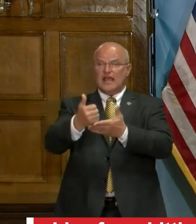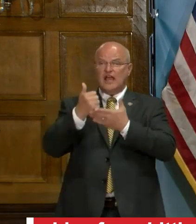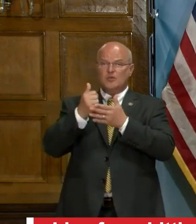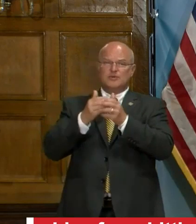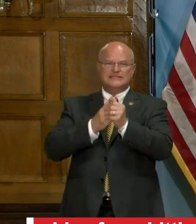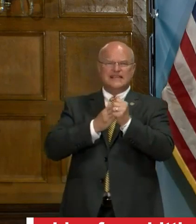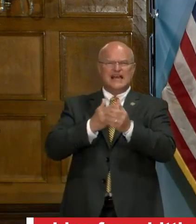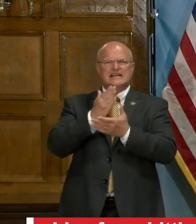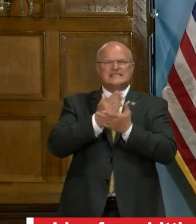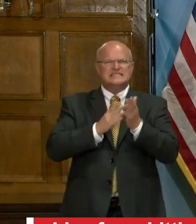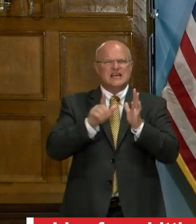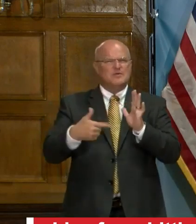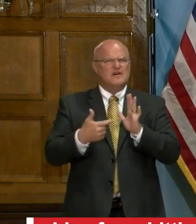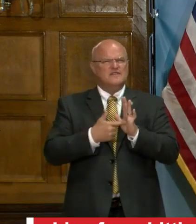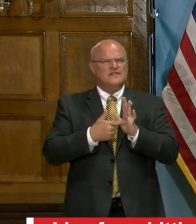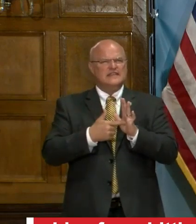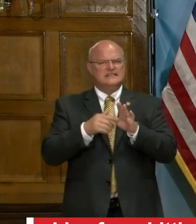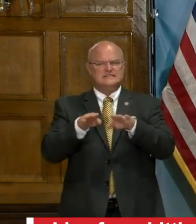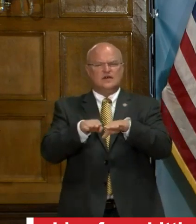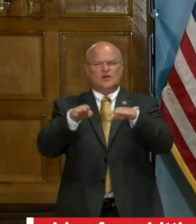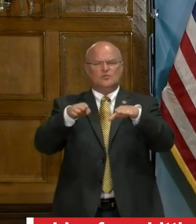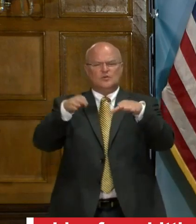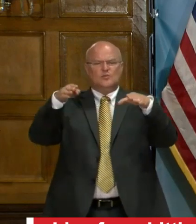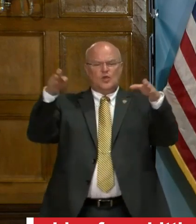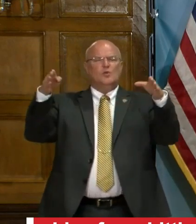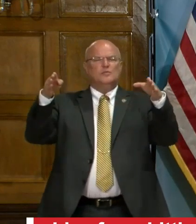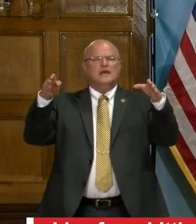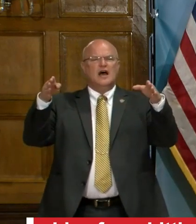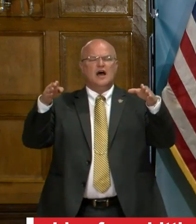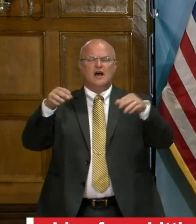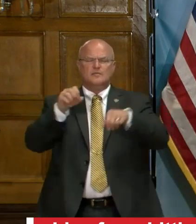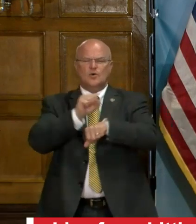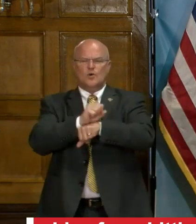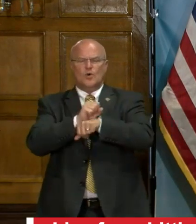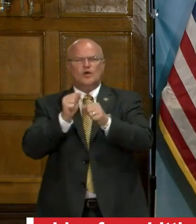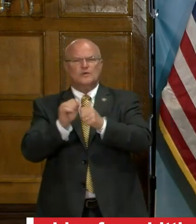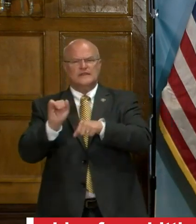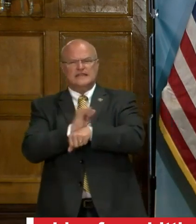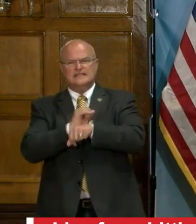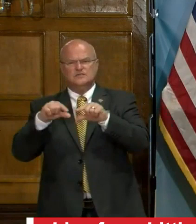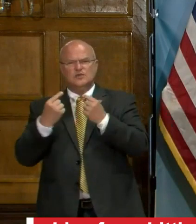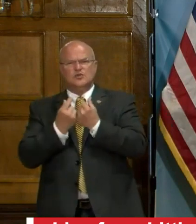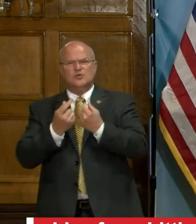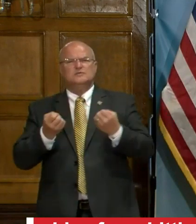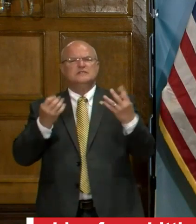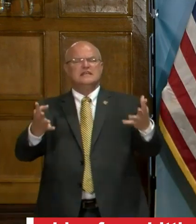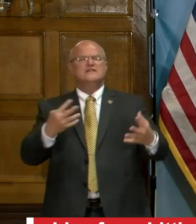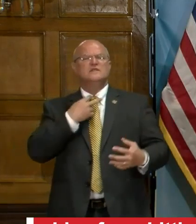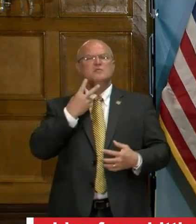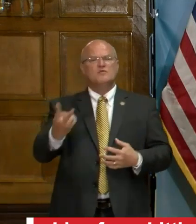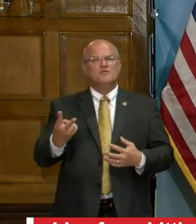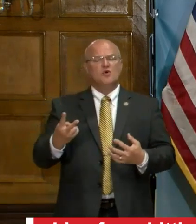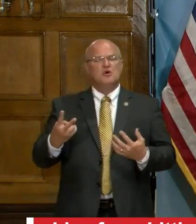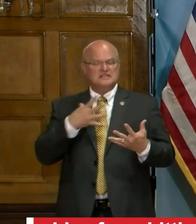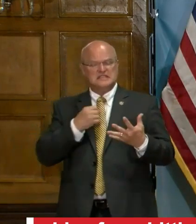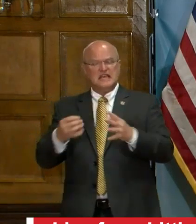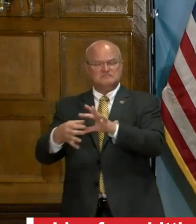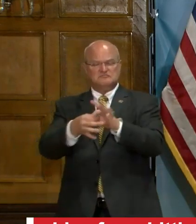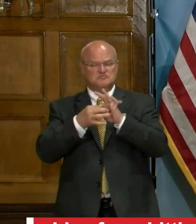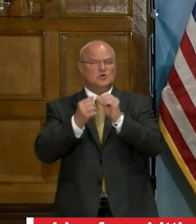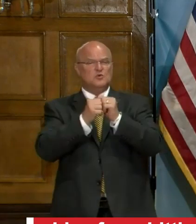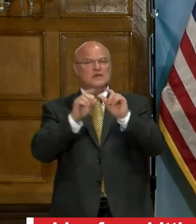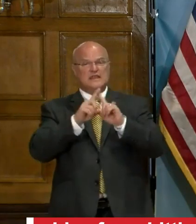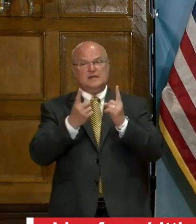helping to guide some of these lifting of restrictions, working with the industry groups, giving them a voice, and the coordination with